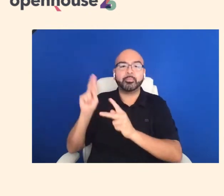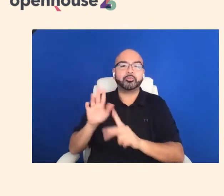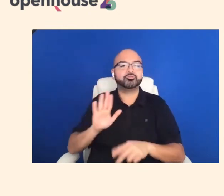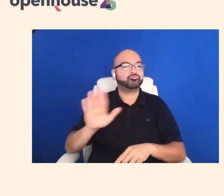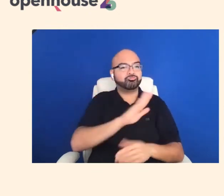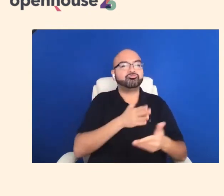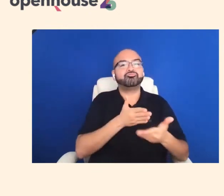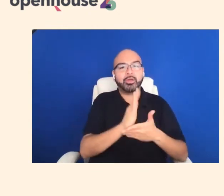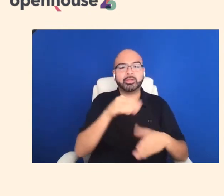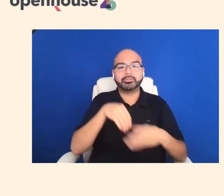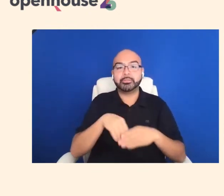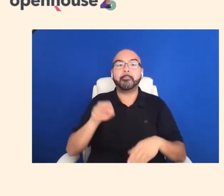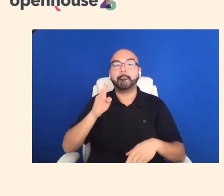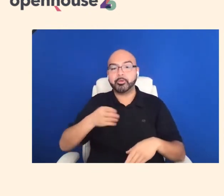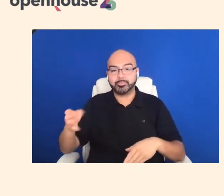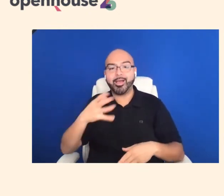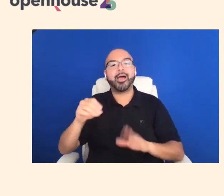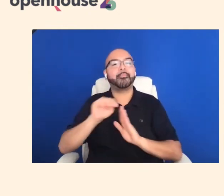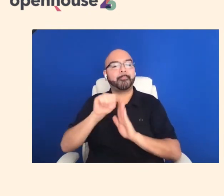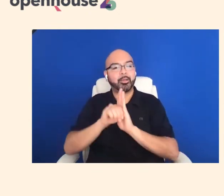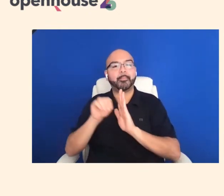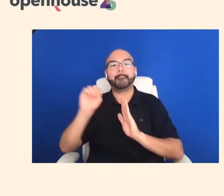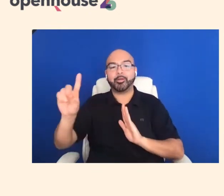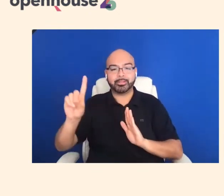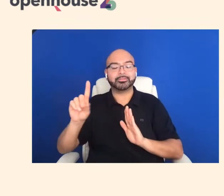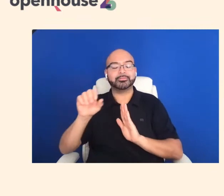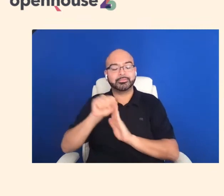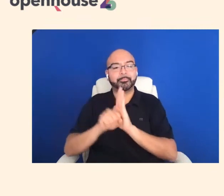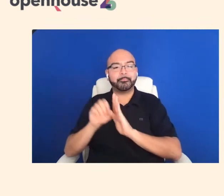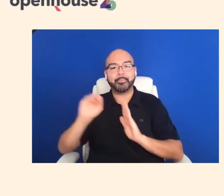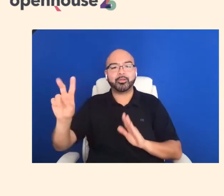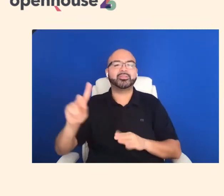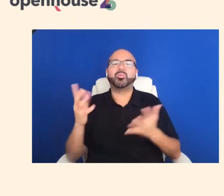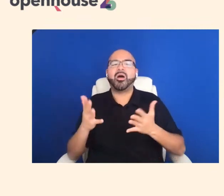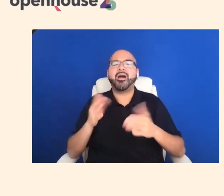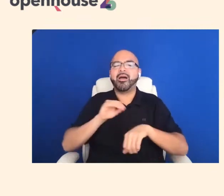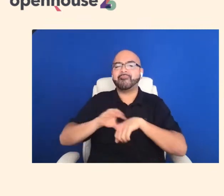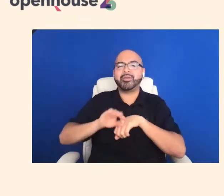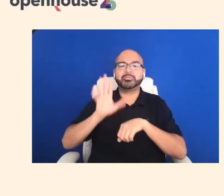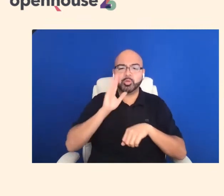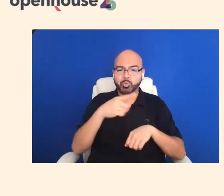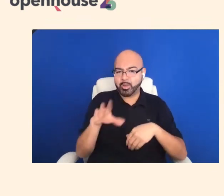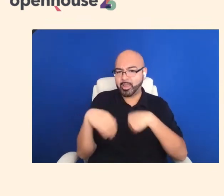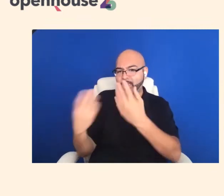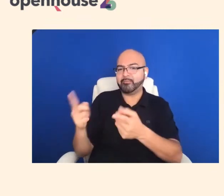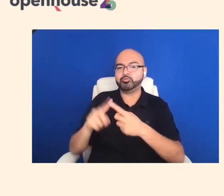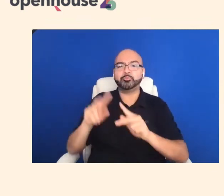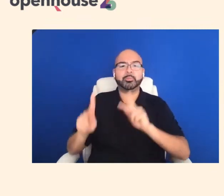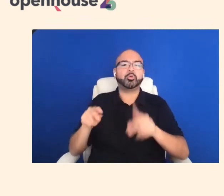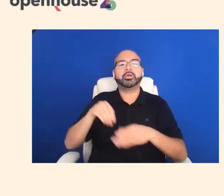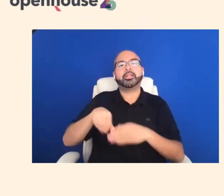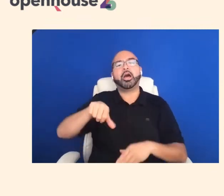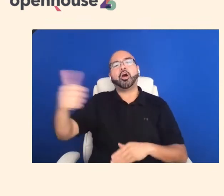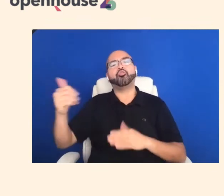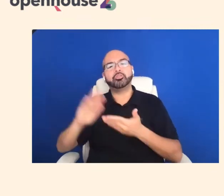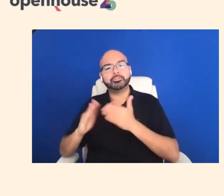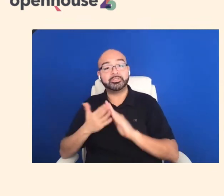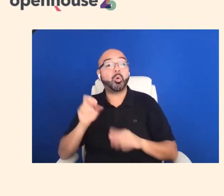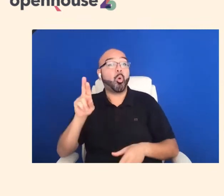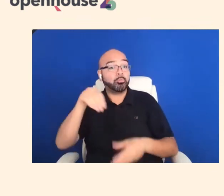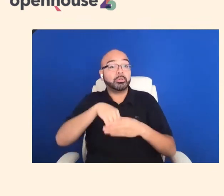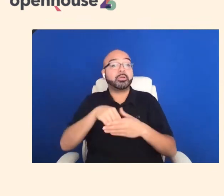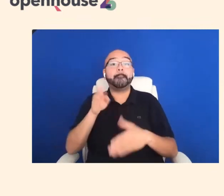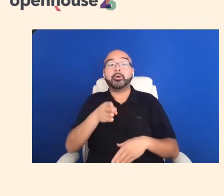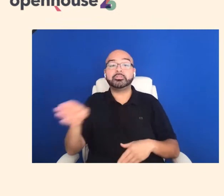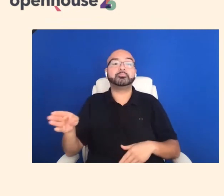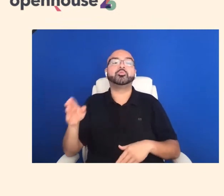What advice would you give an organization or individual from another city or within Baltimore about advocating